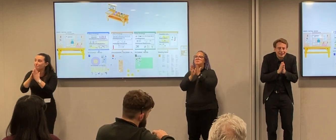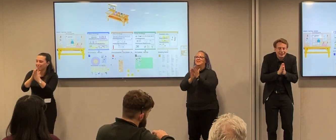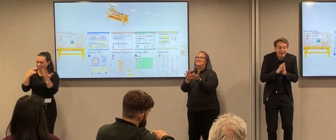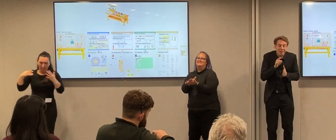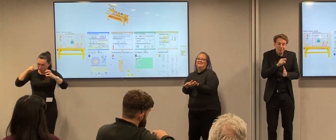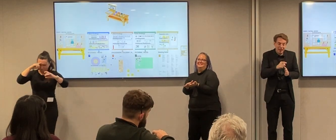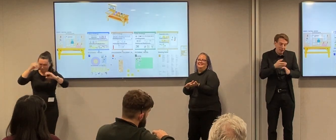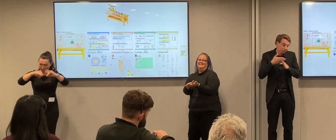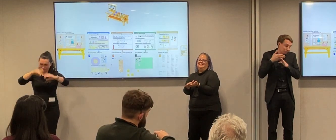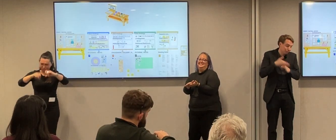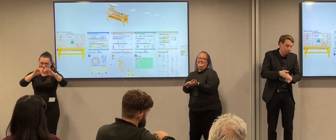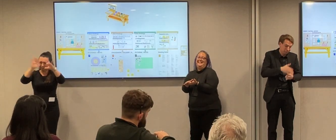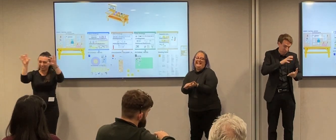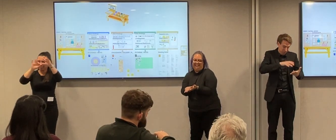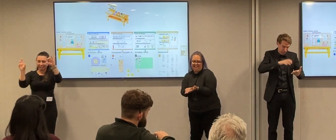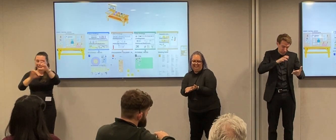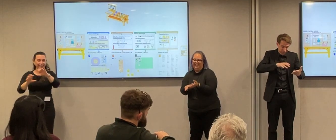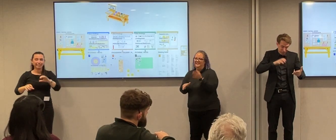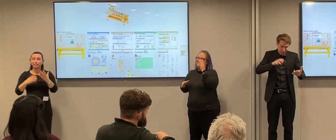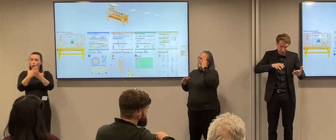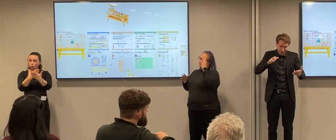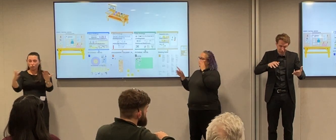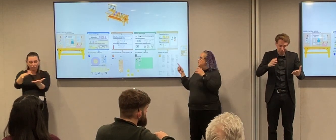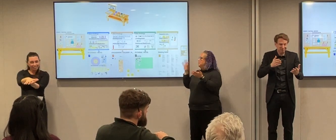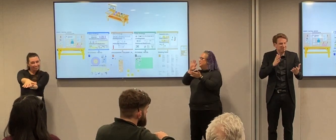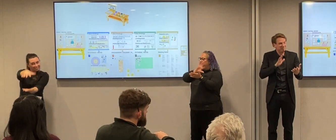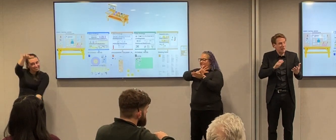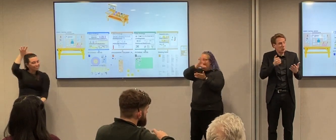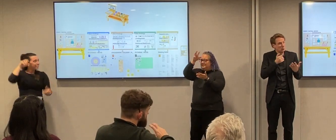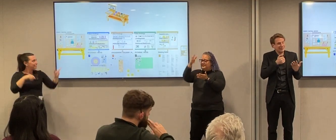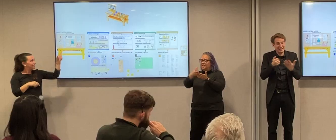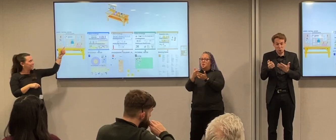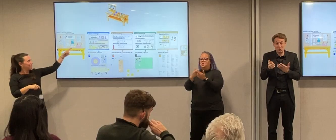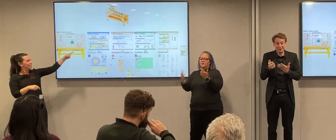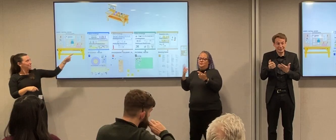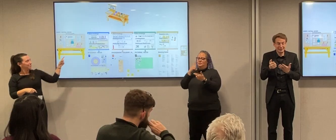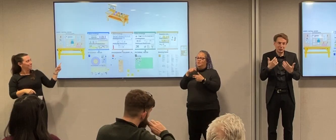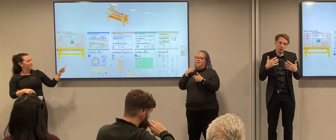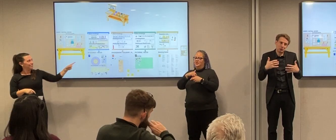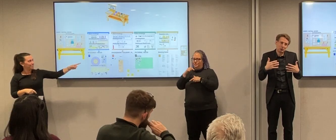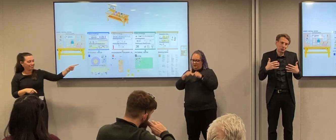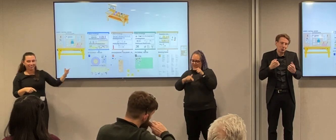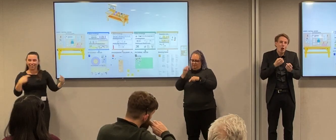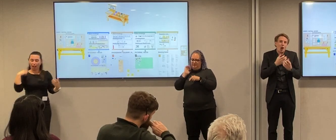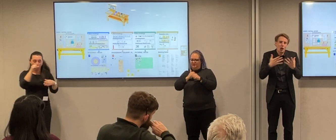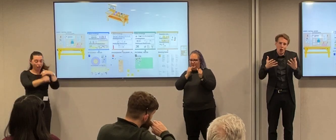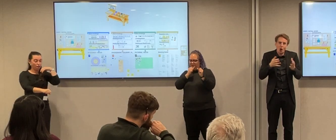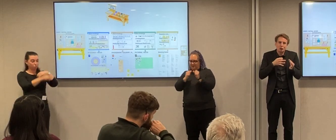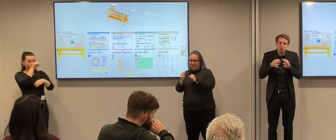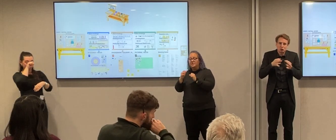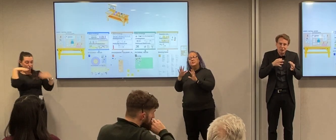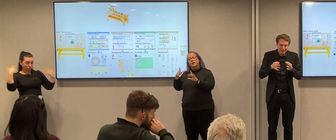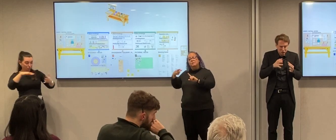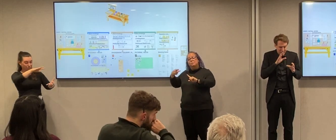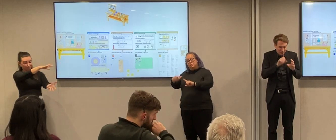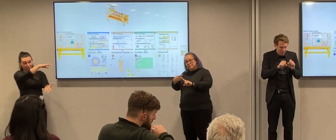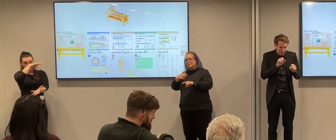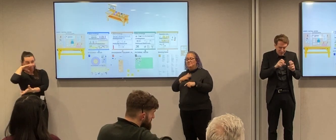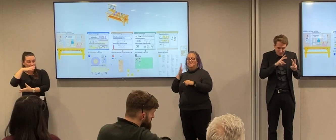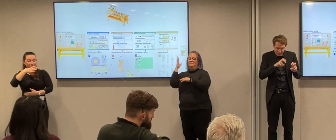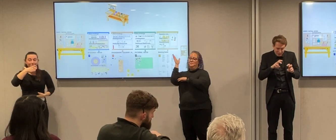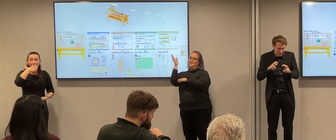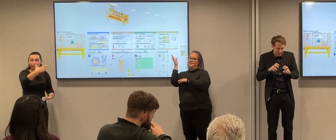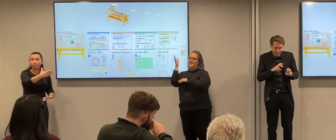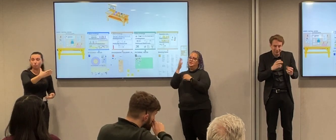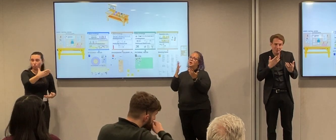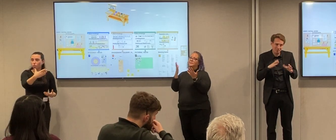Which is to say they've assembled a huge amount of resources for us to build these strategies on. And basically the point of my presentation, other than talking about our